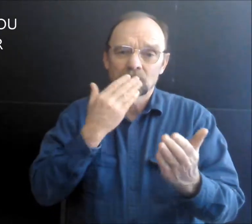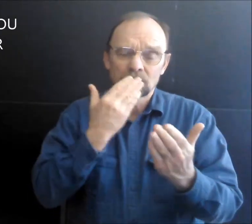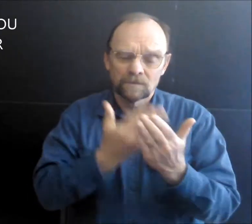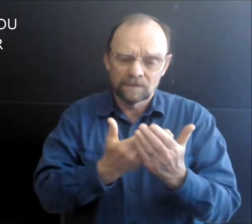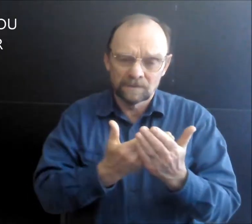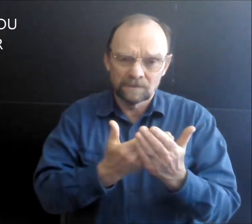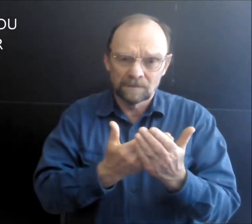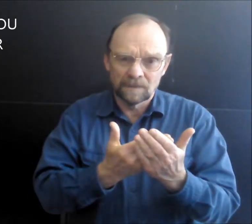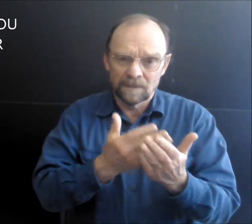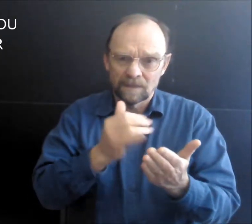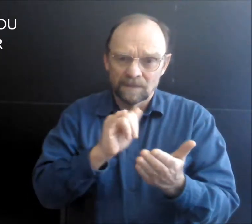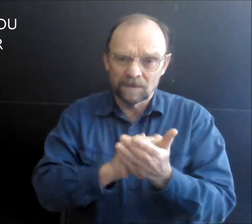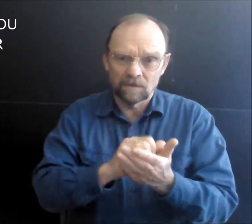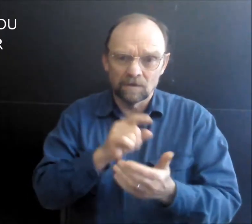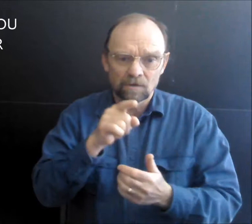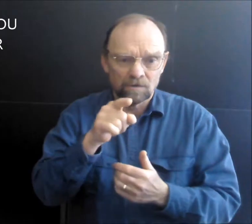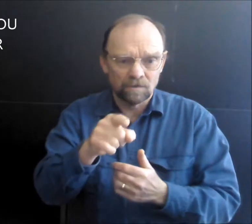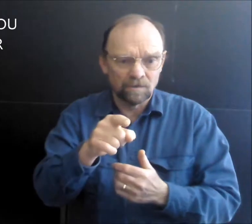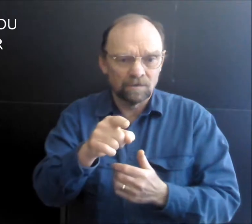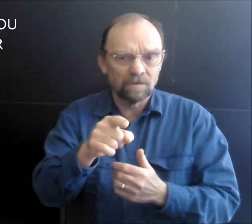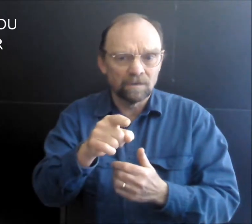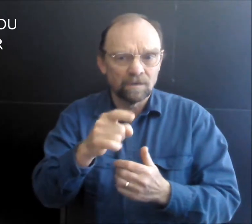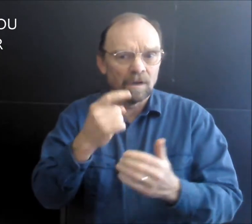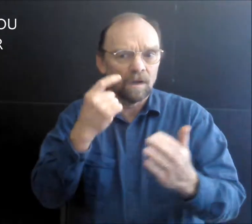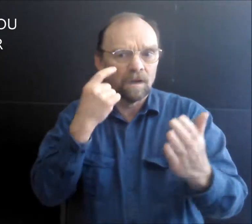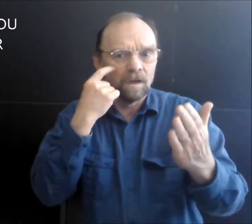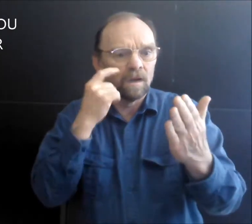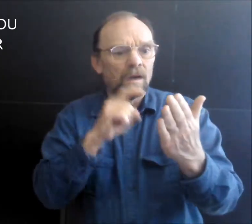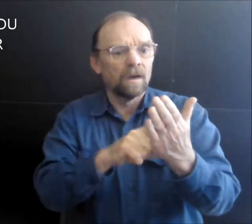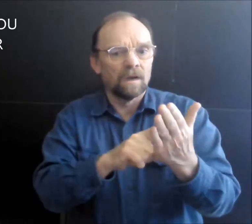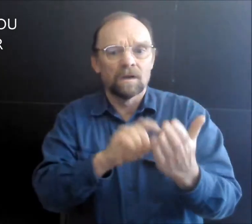That keeps you looking to me, your strength.